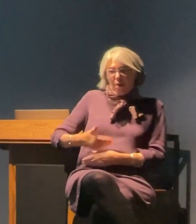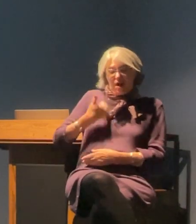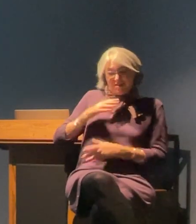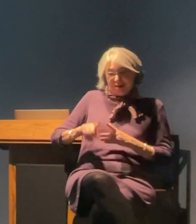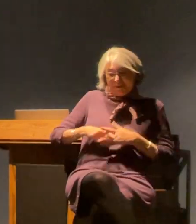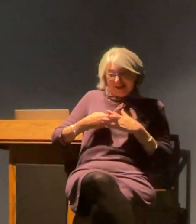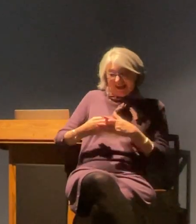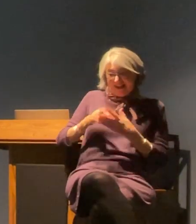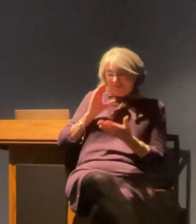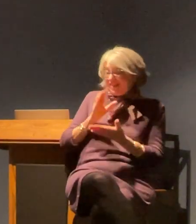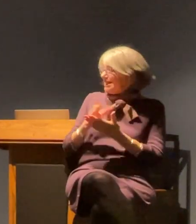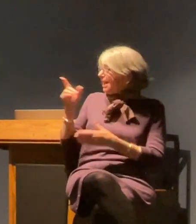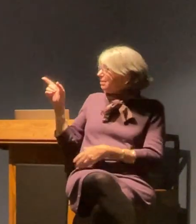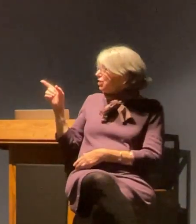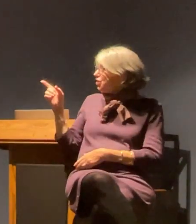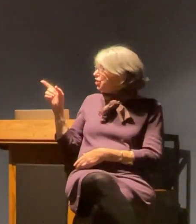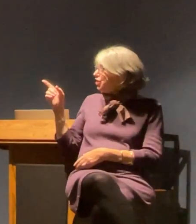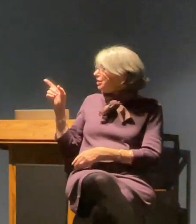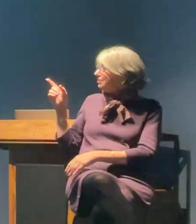opening of this image, right?